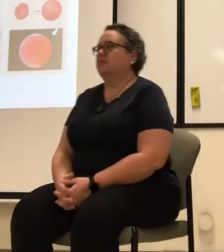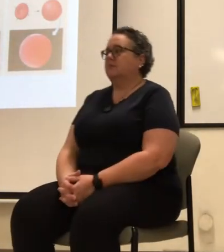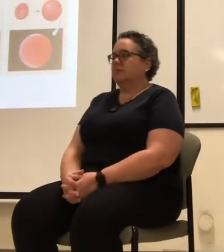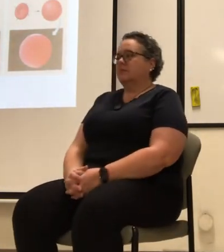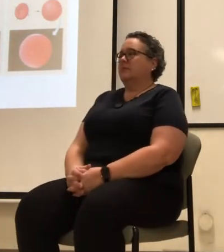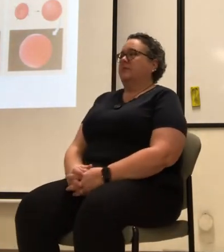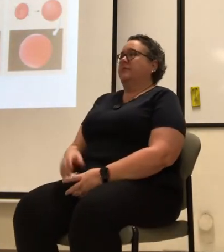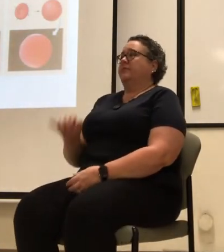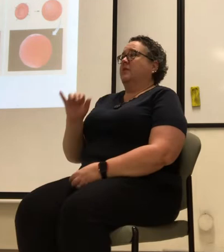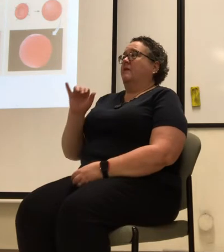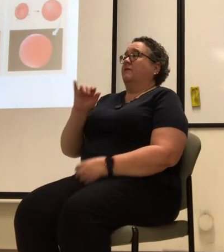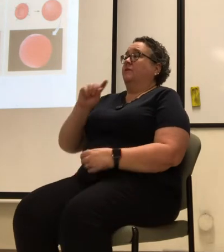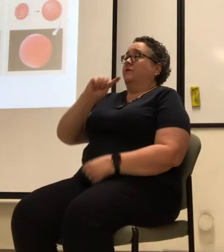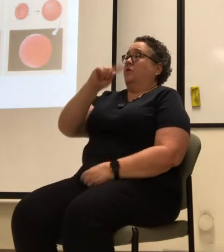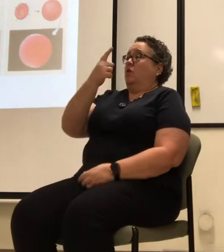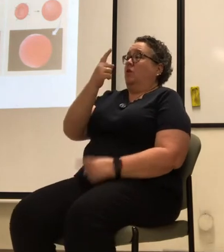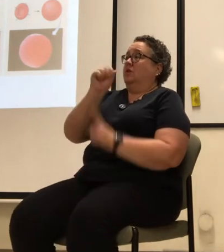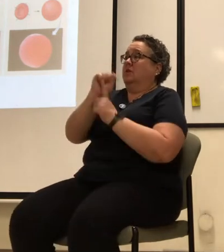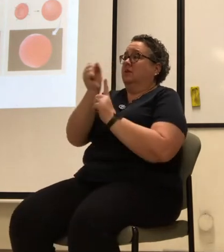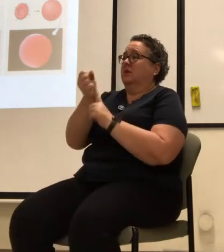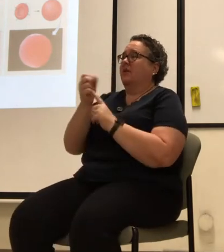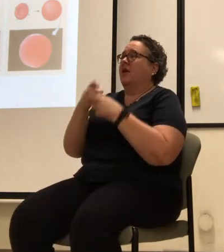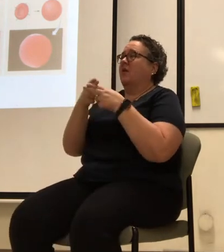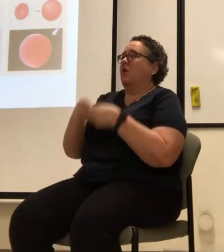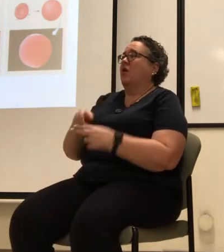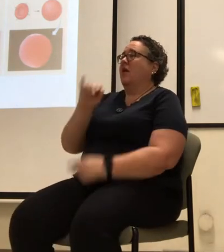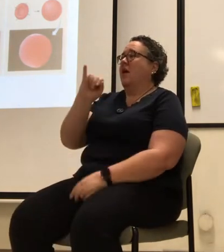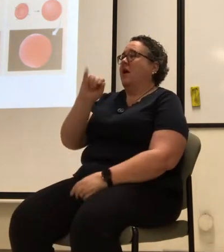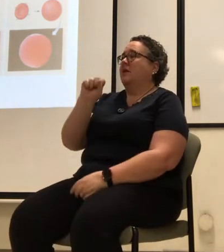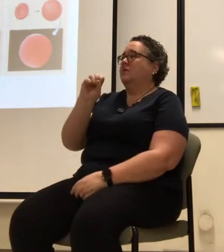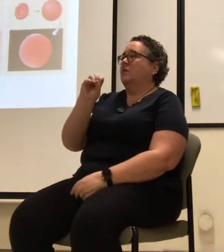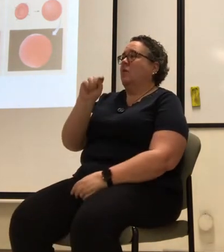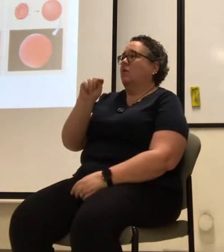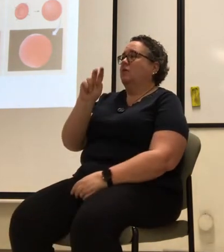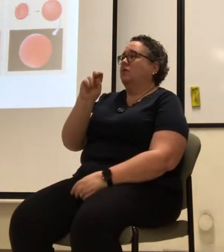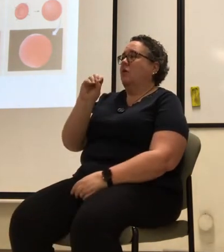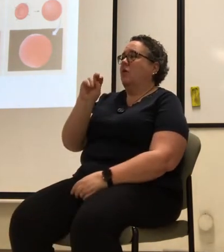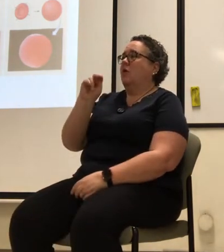So that first scenario, they call it isotonic conditions.